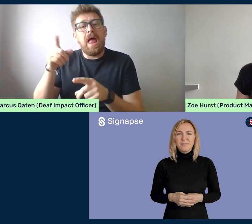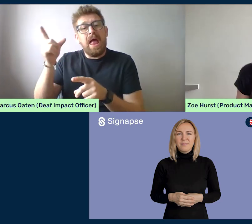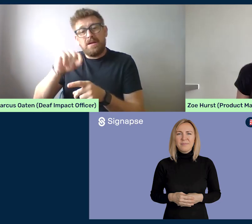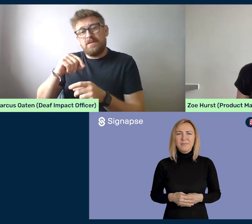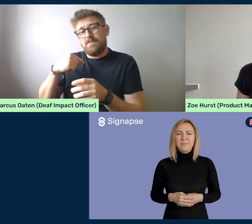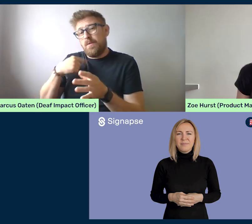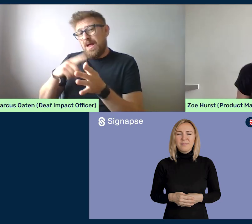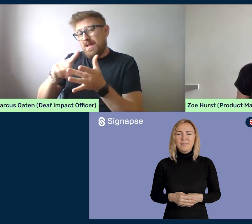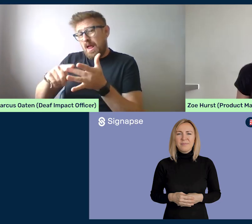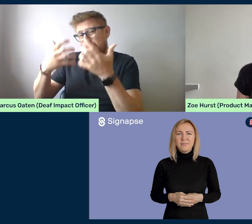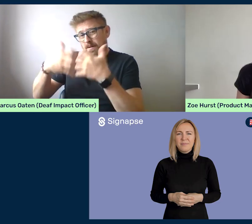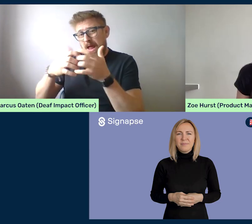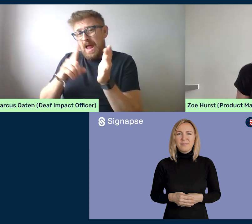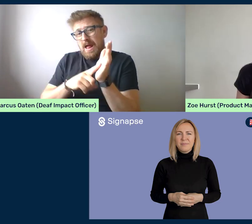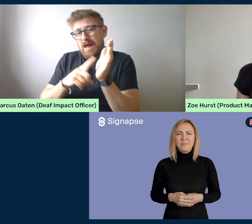passed on to our research team.